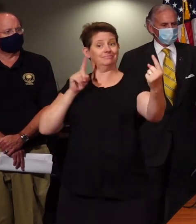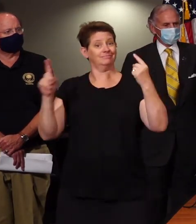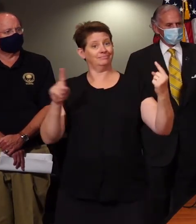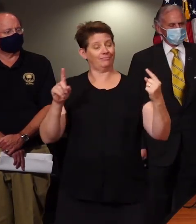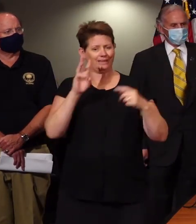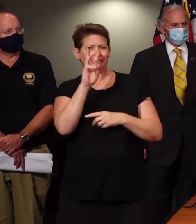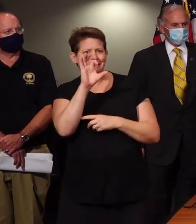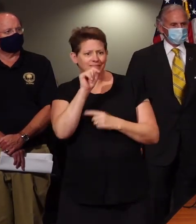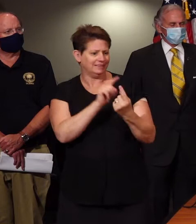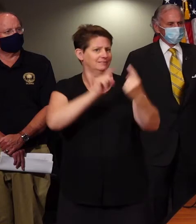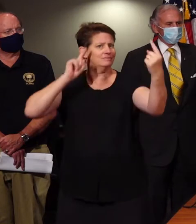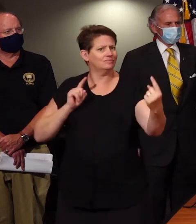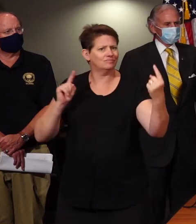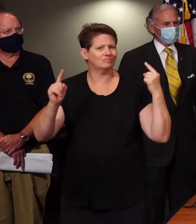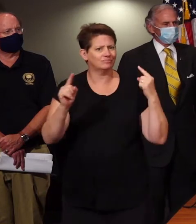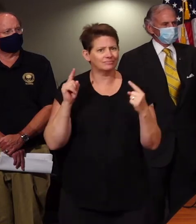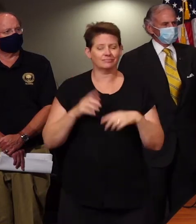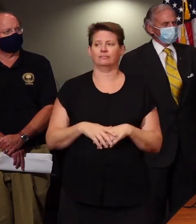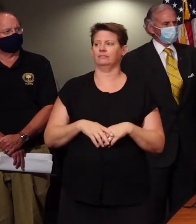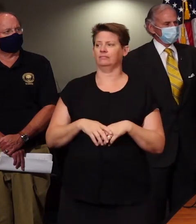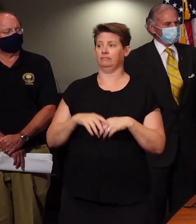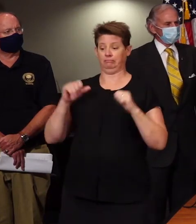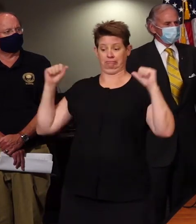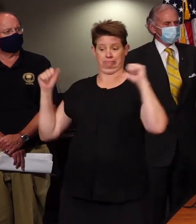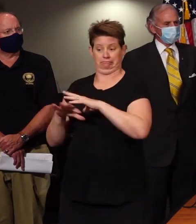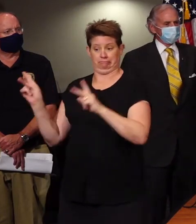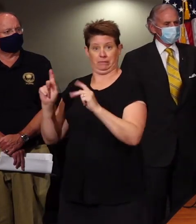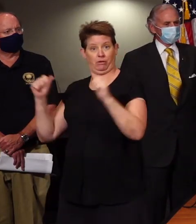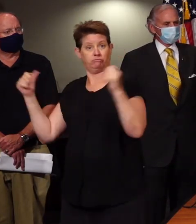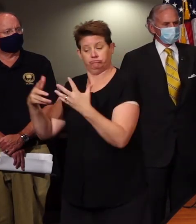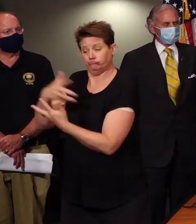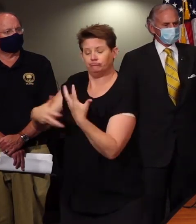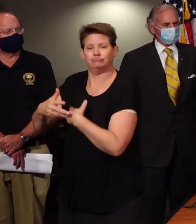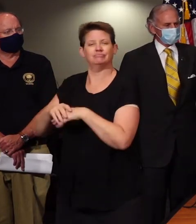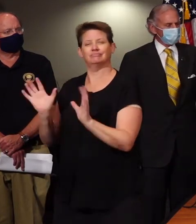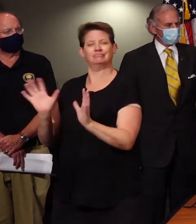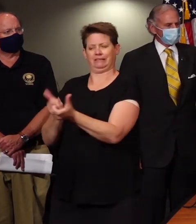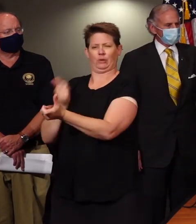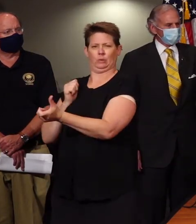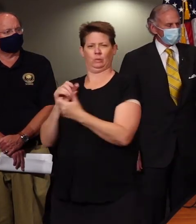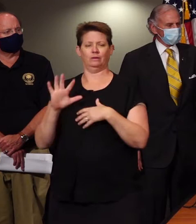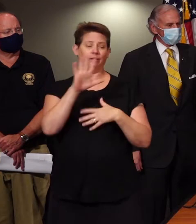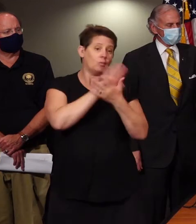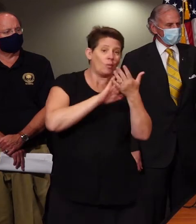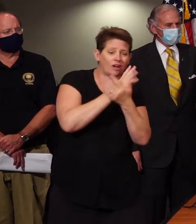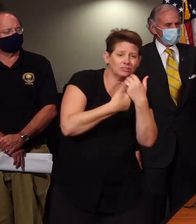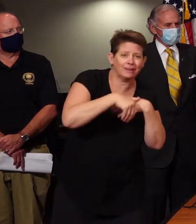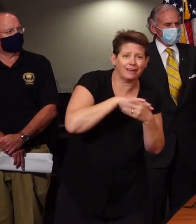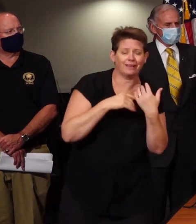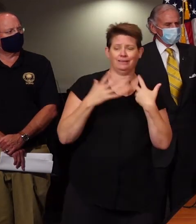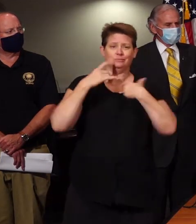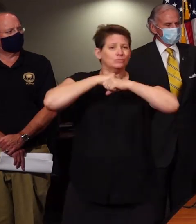6 feet. Avoid group gatherings and wash your hands and practice good hygiene frequently to protect yourselves.